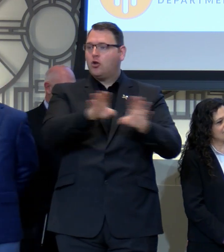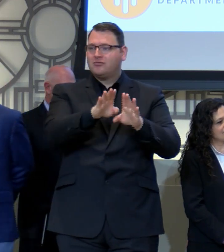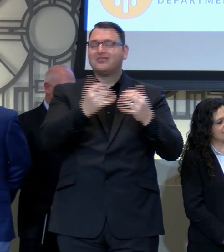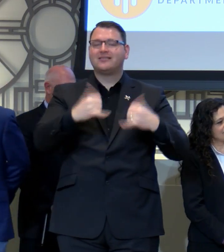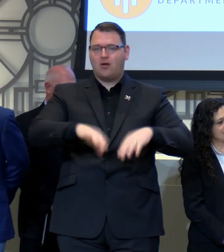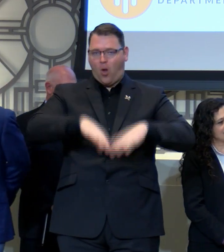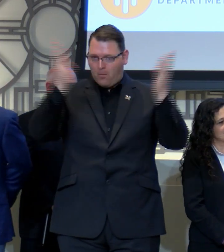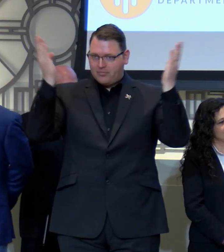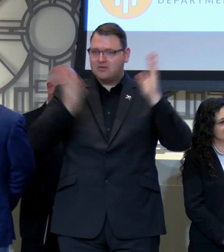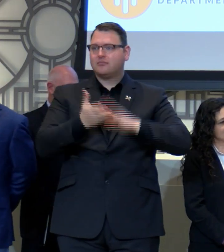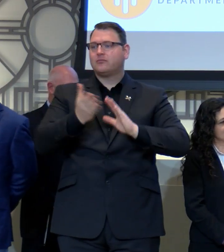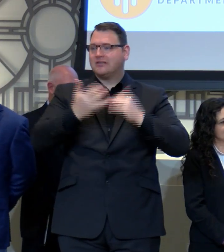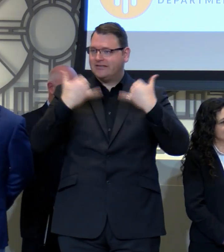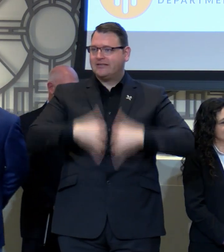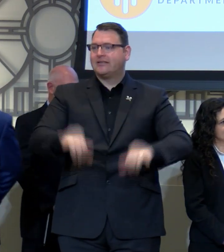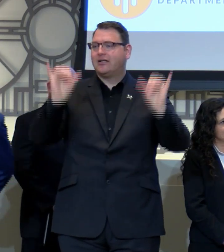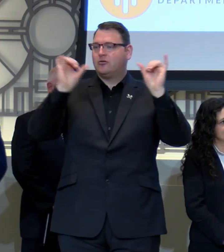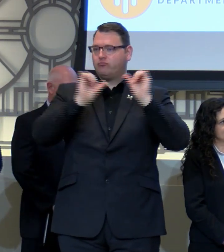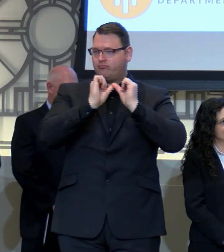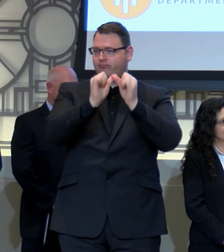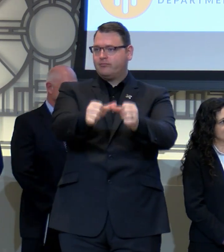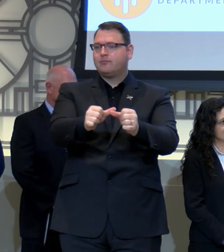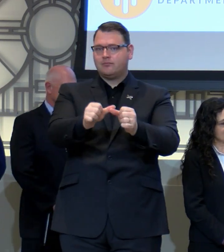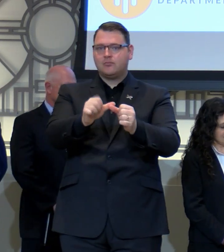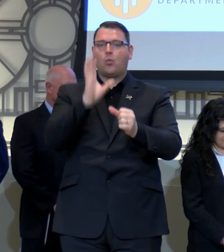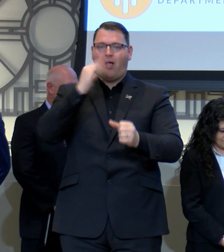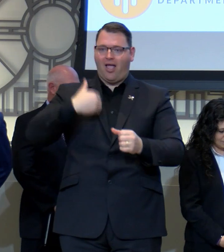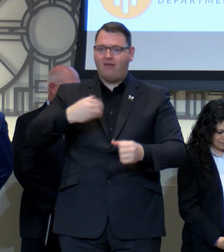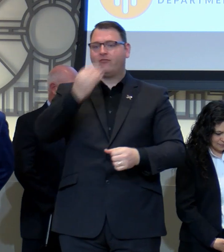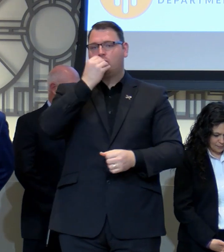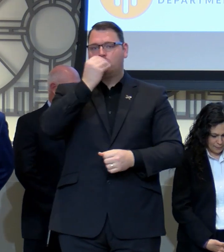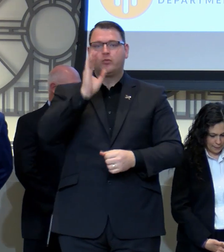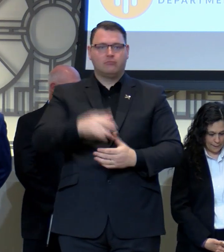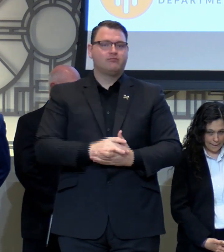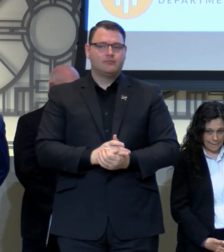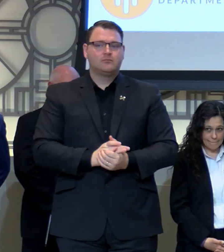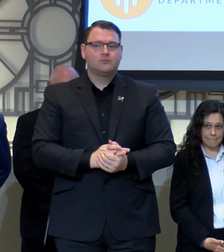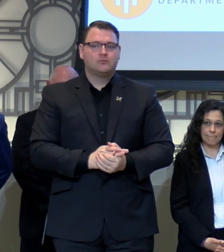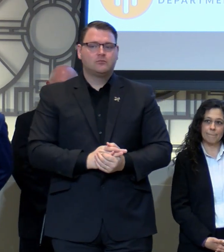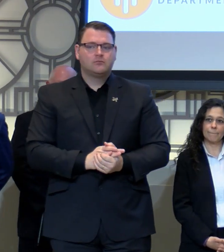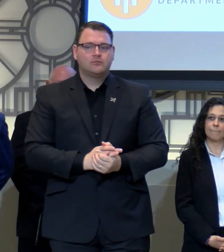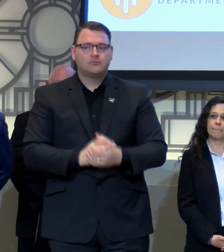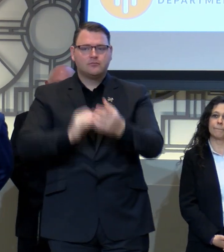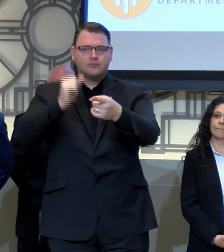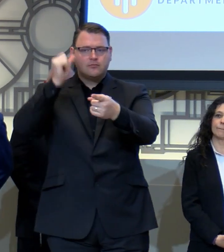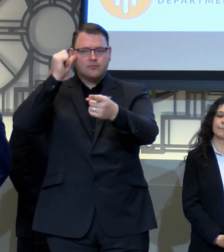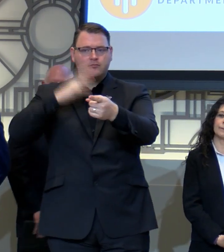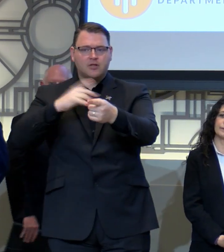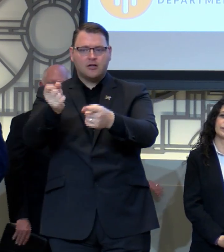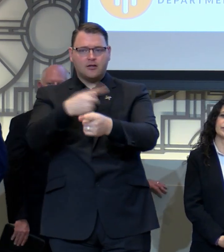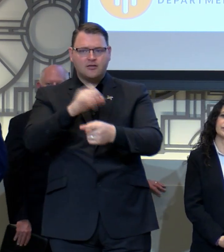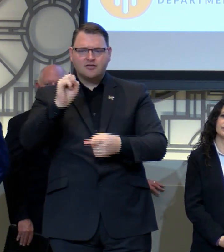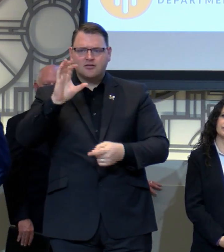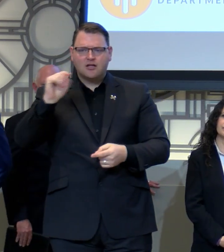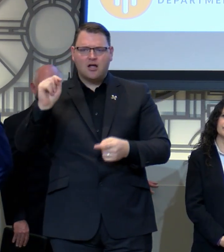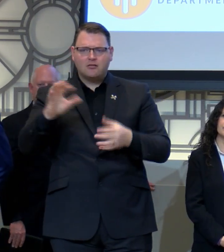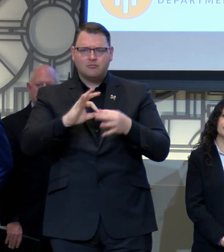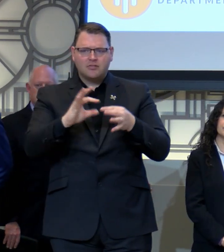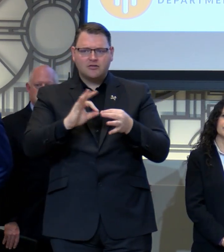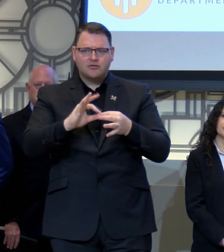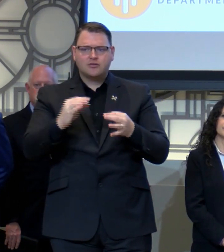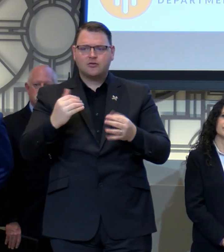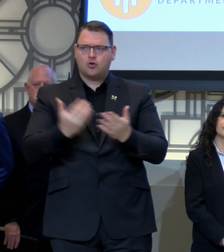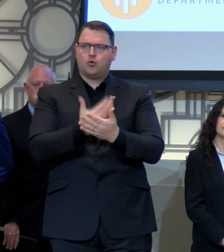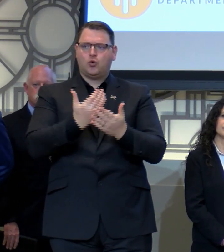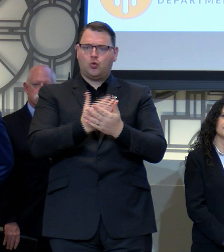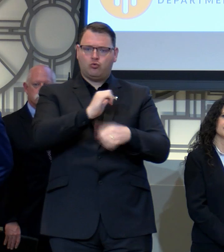are staying open, and they will have the food for them. You guys, Scott mentioned the new